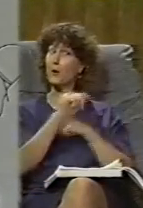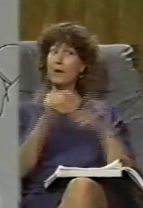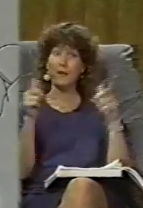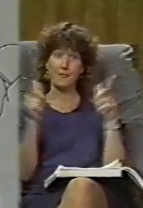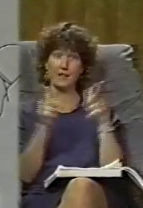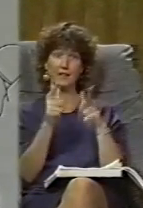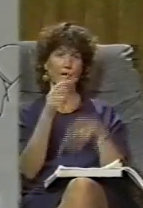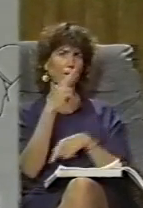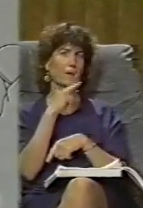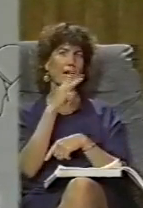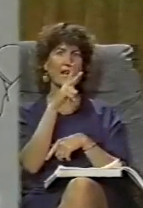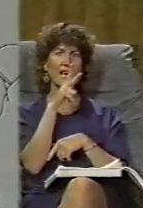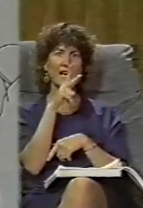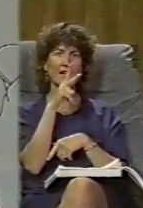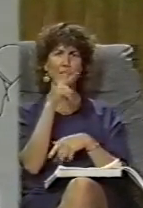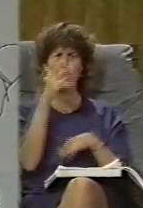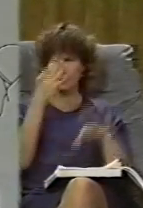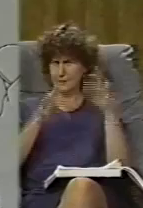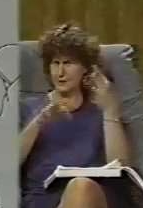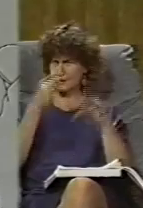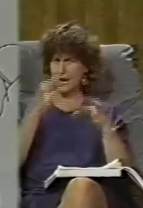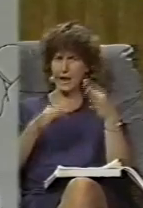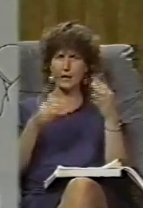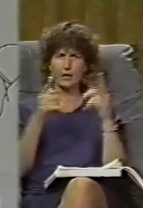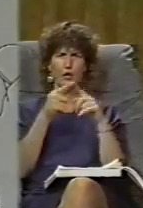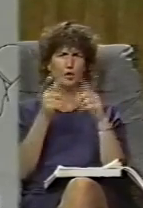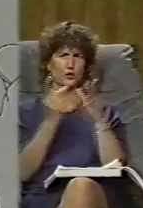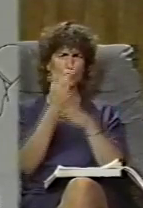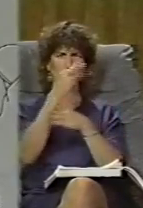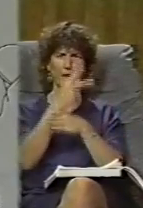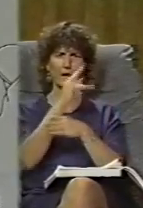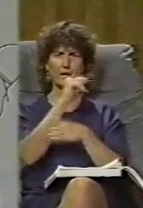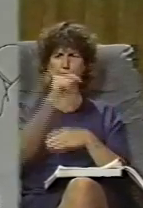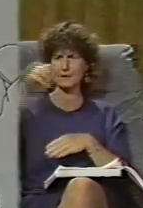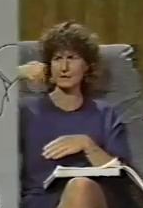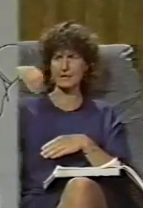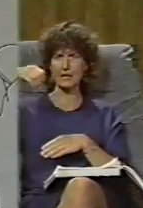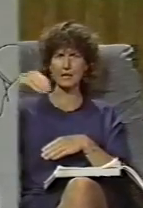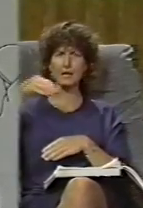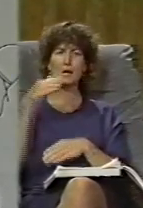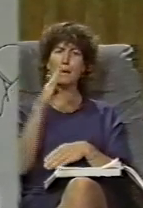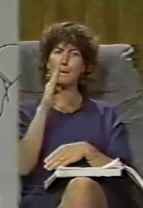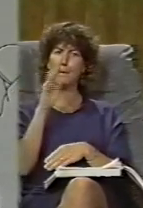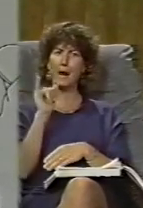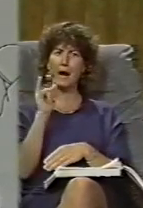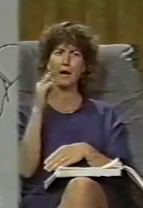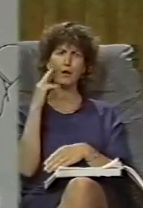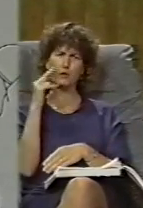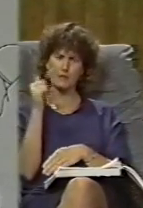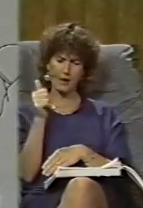So the little red hen decided to plant the seed by